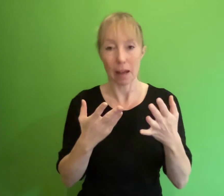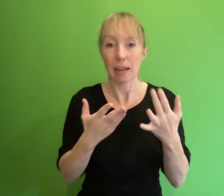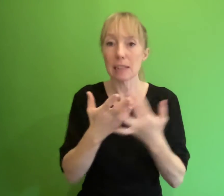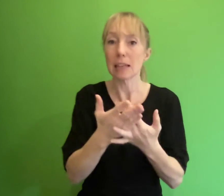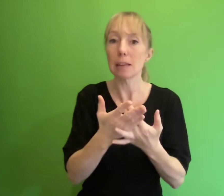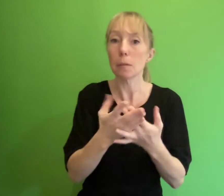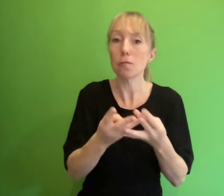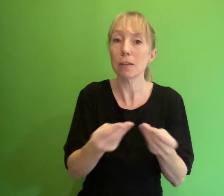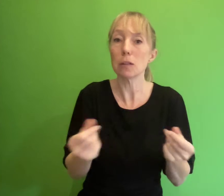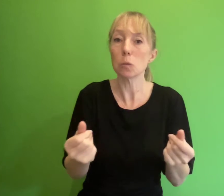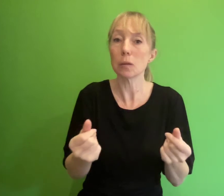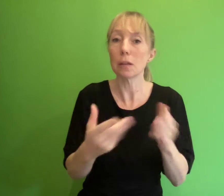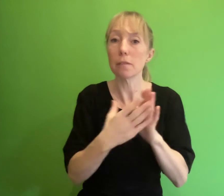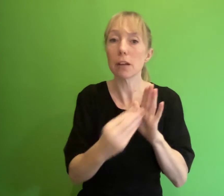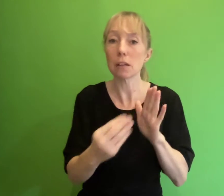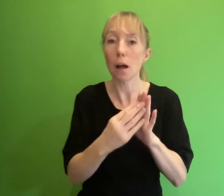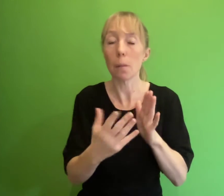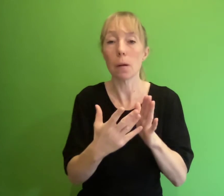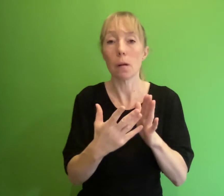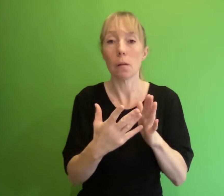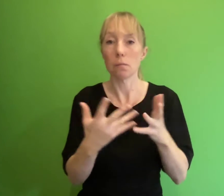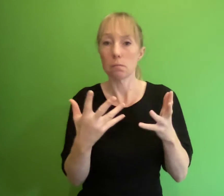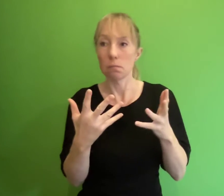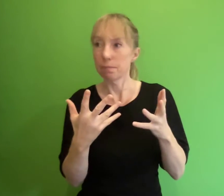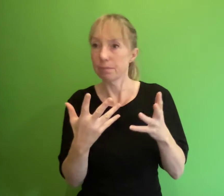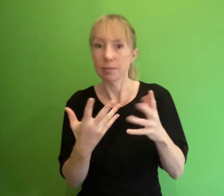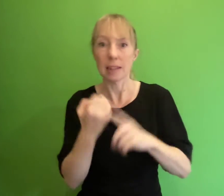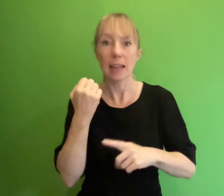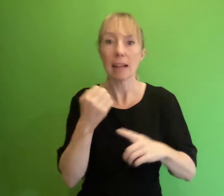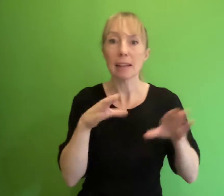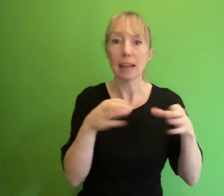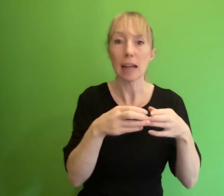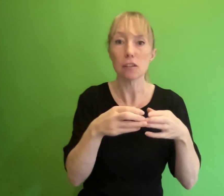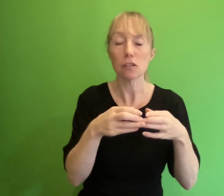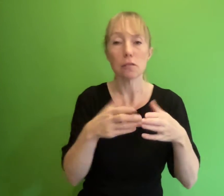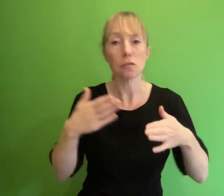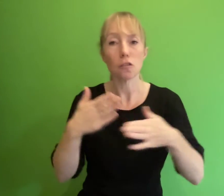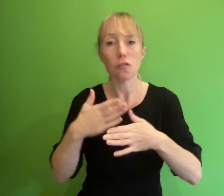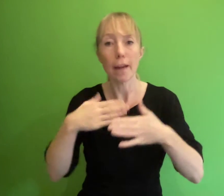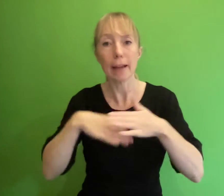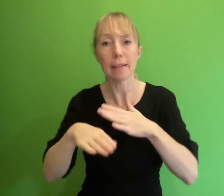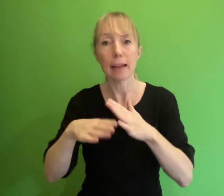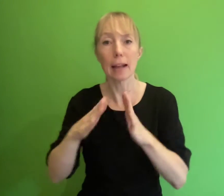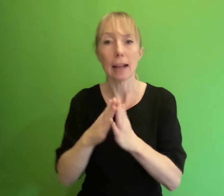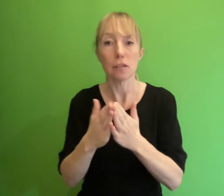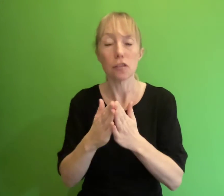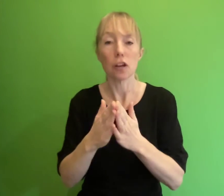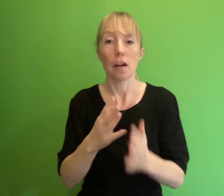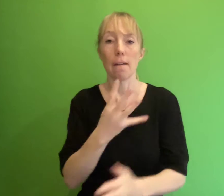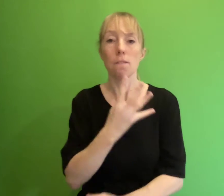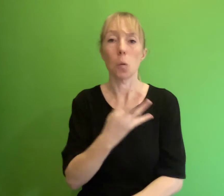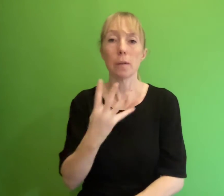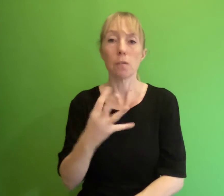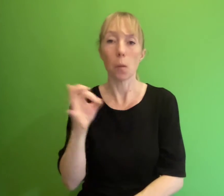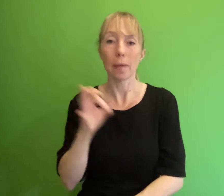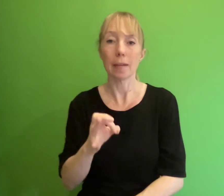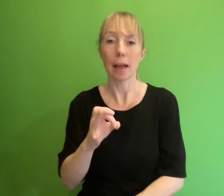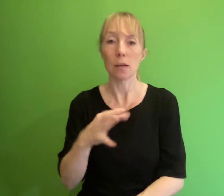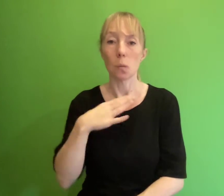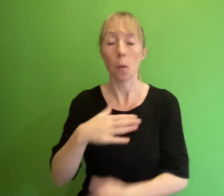e.g. getting an agent, careers in literature. 44% want more workshops led by